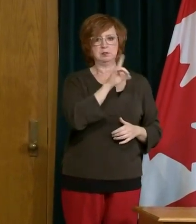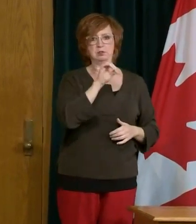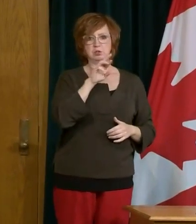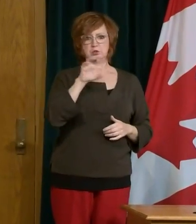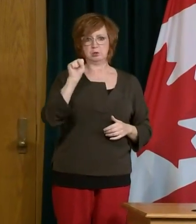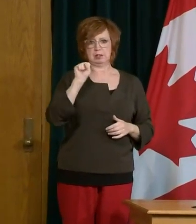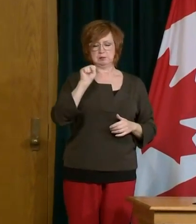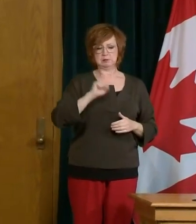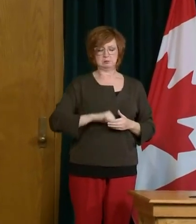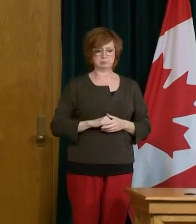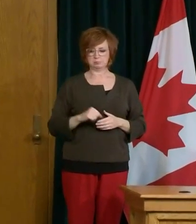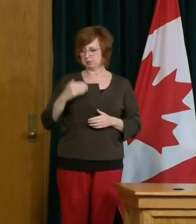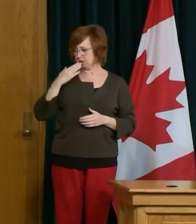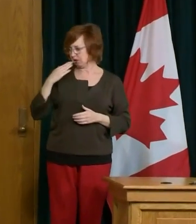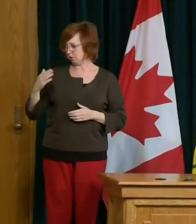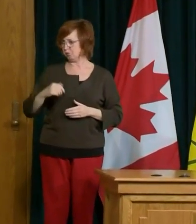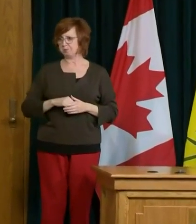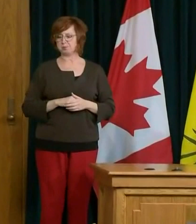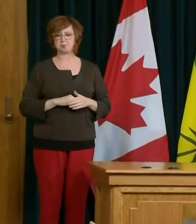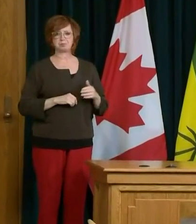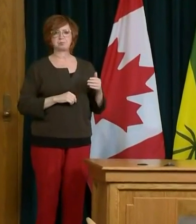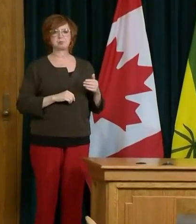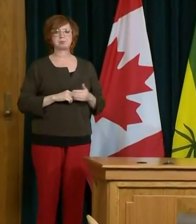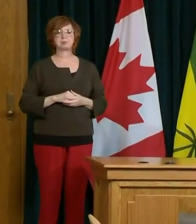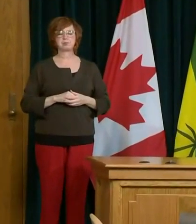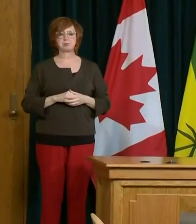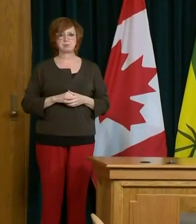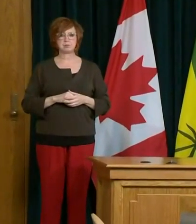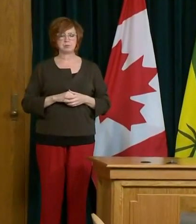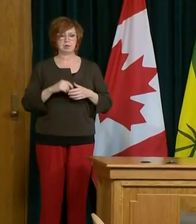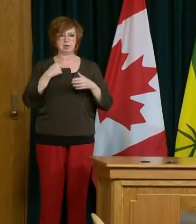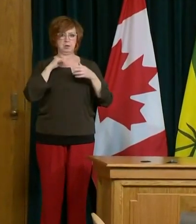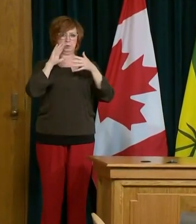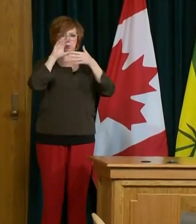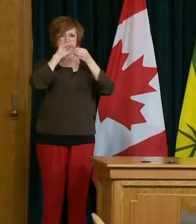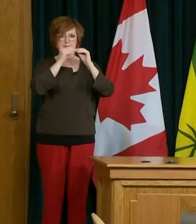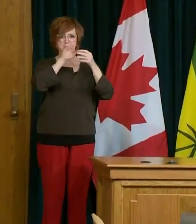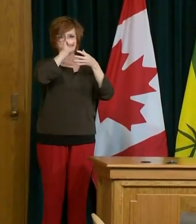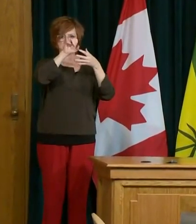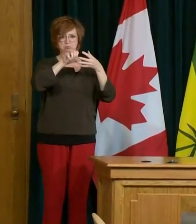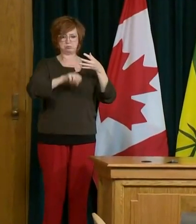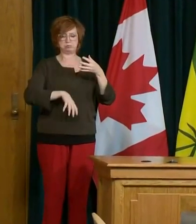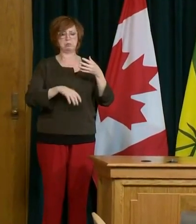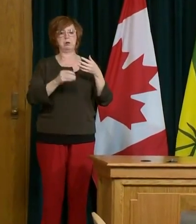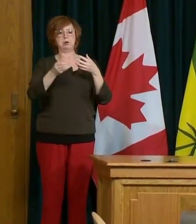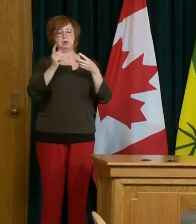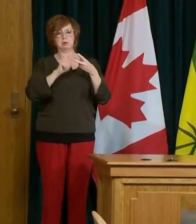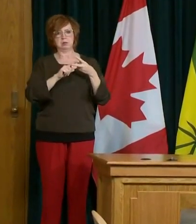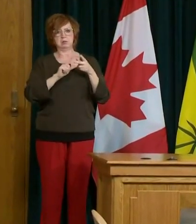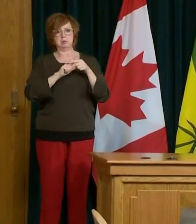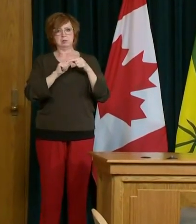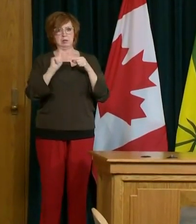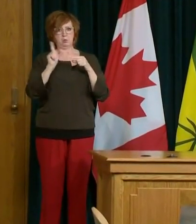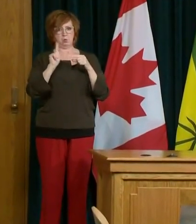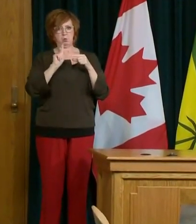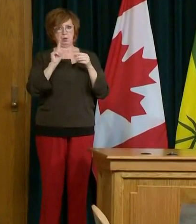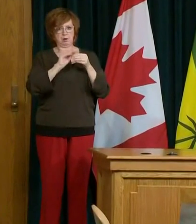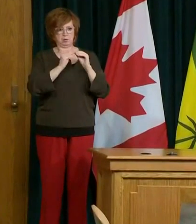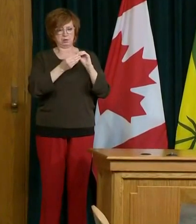comments. Thank you, Premier. So I will go over some of the numbers and then a couple of updates on outbreaks and Mother's